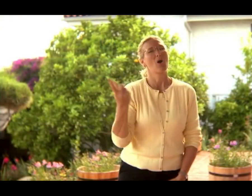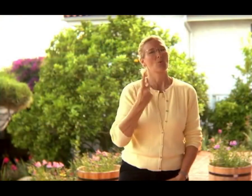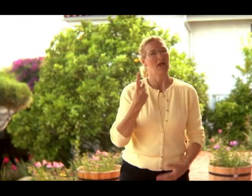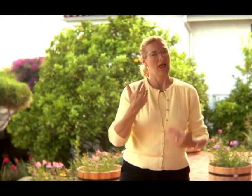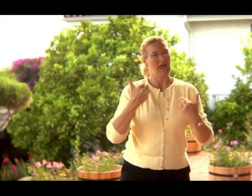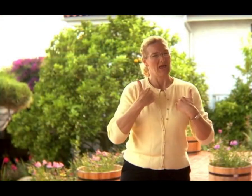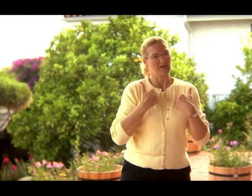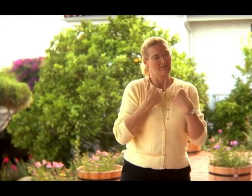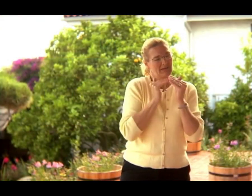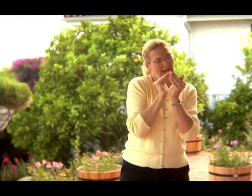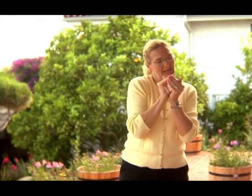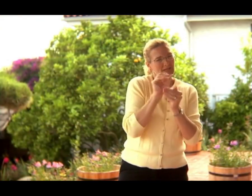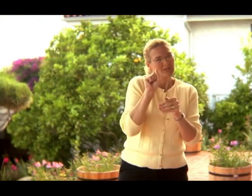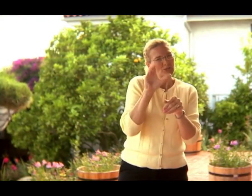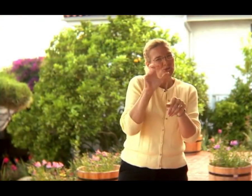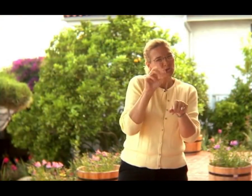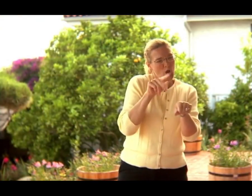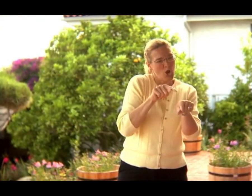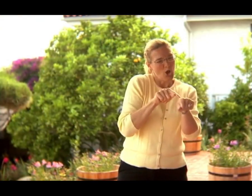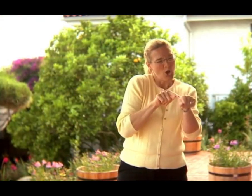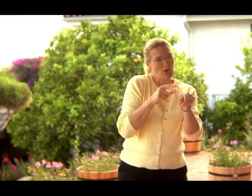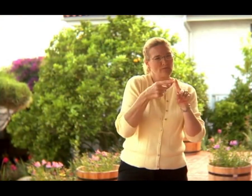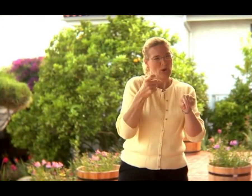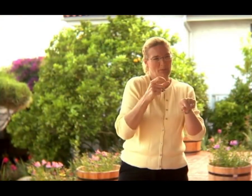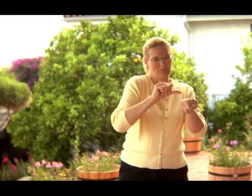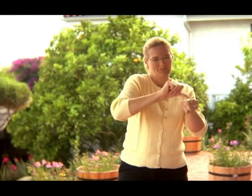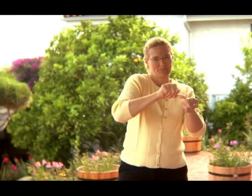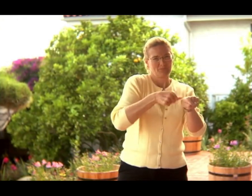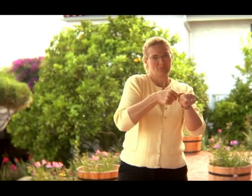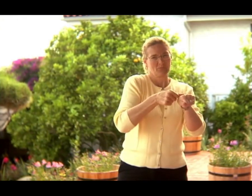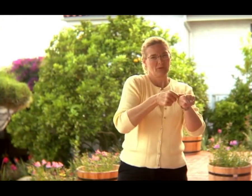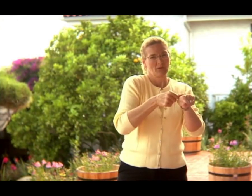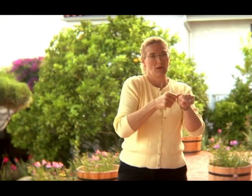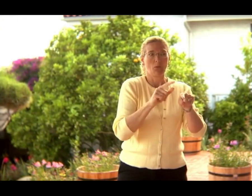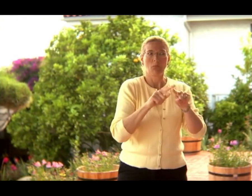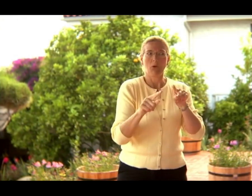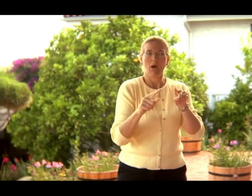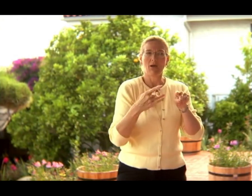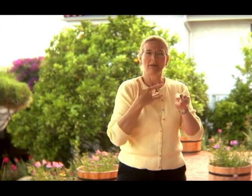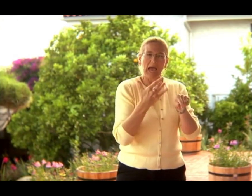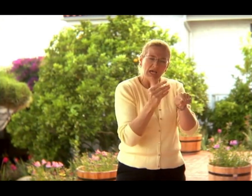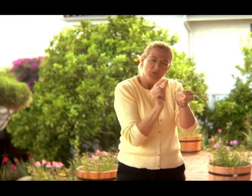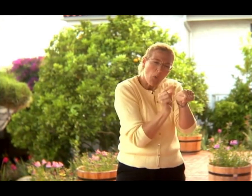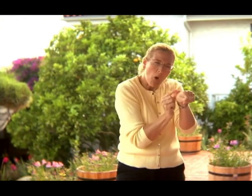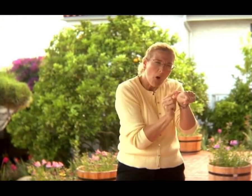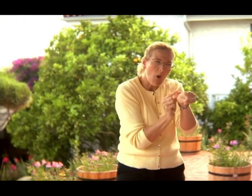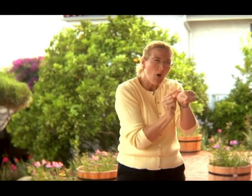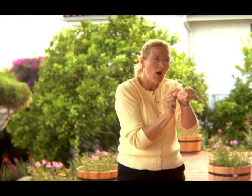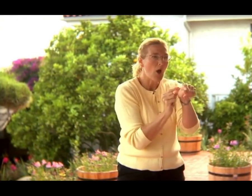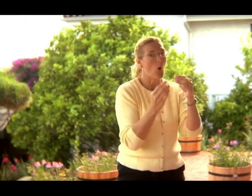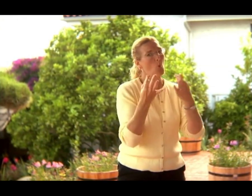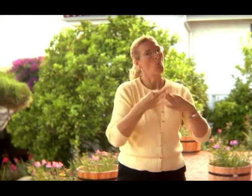You will always have a little scar from these procedures, but usually they are small and worth it to know for sure that your skin is